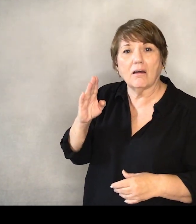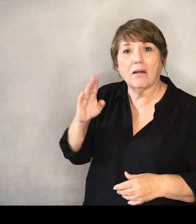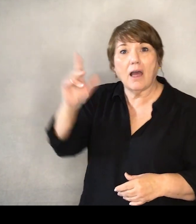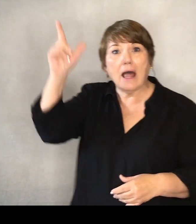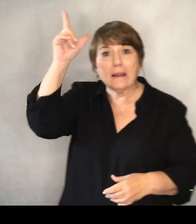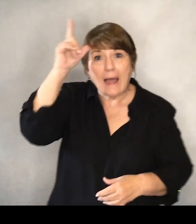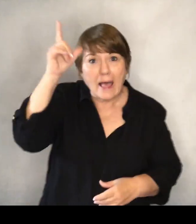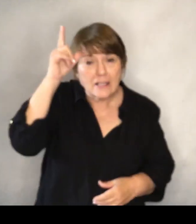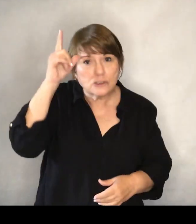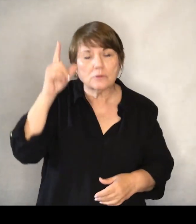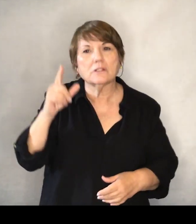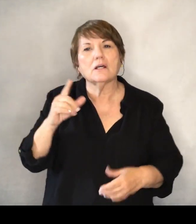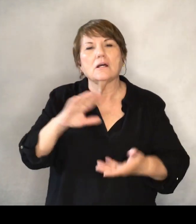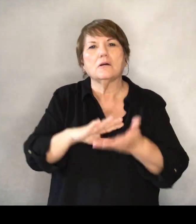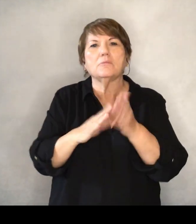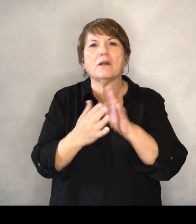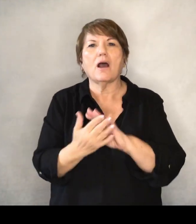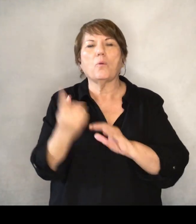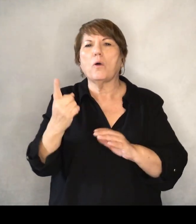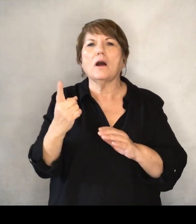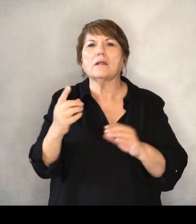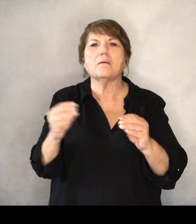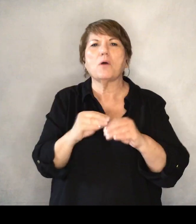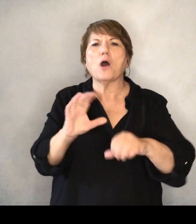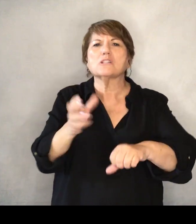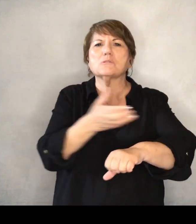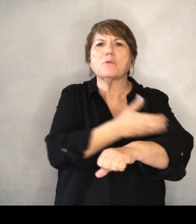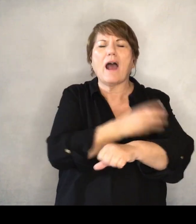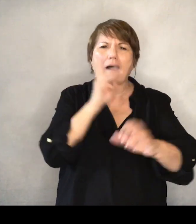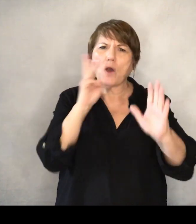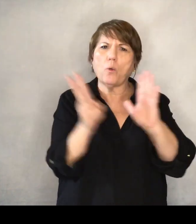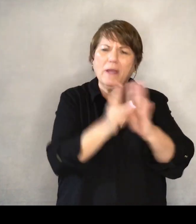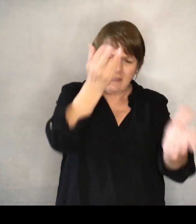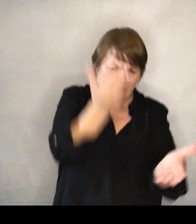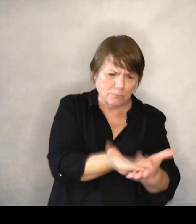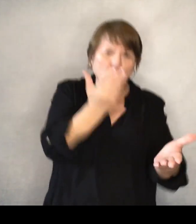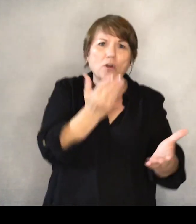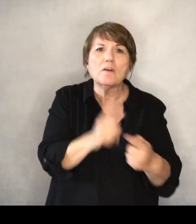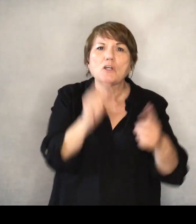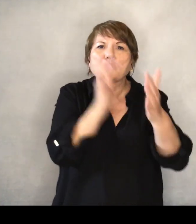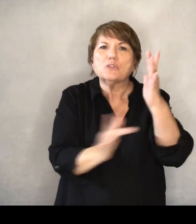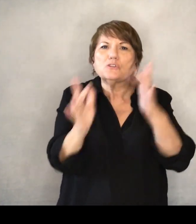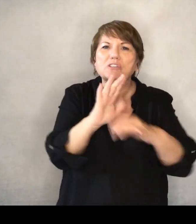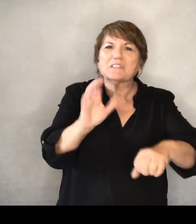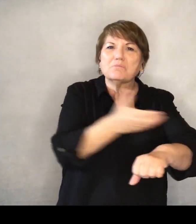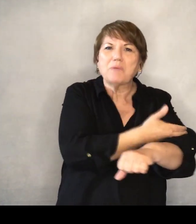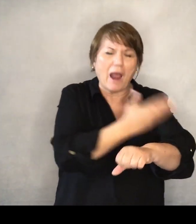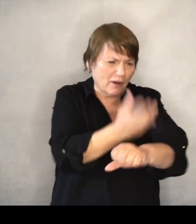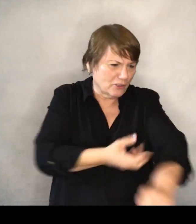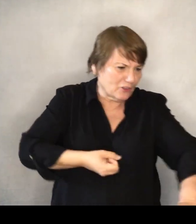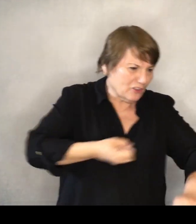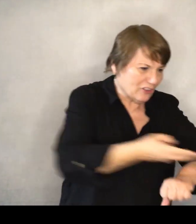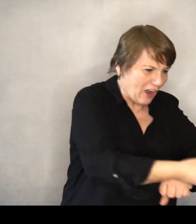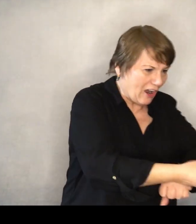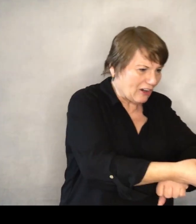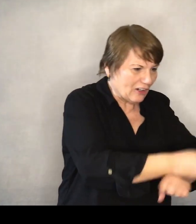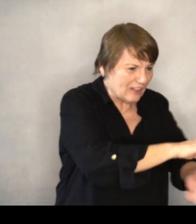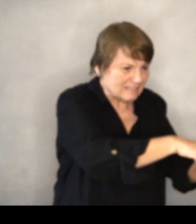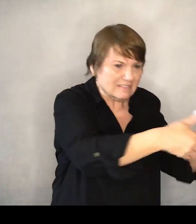Lazarus, in turn, was to become one of the most powerful witnesses to Jesus' power over death in the